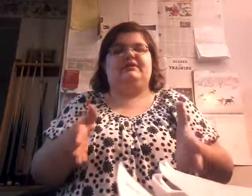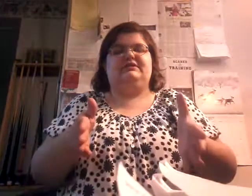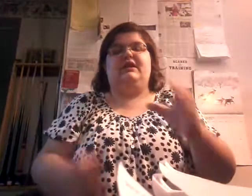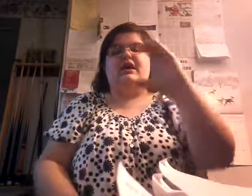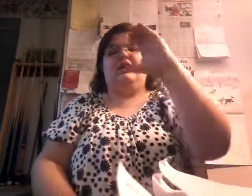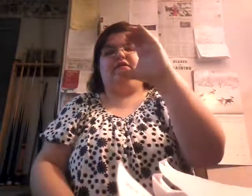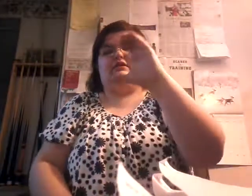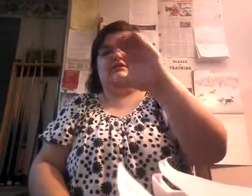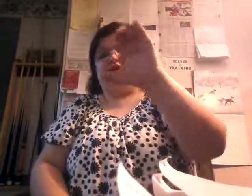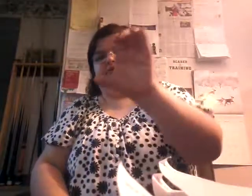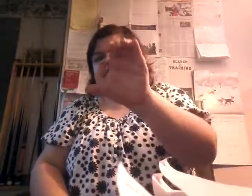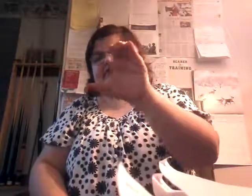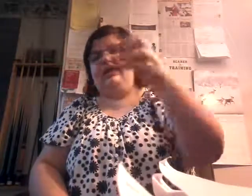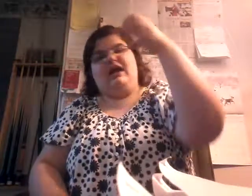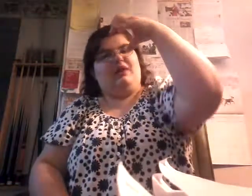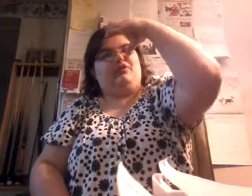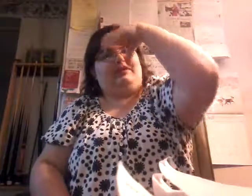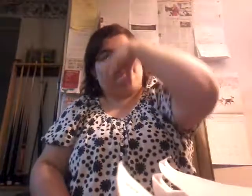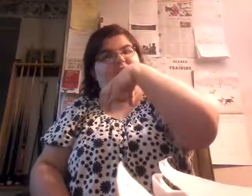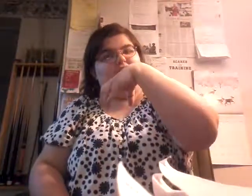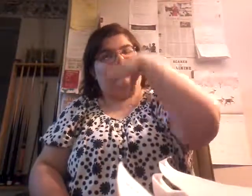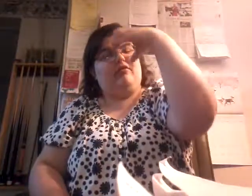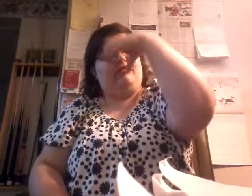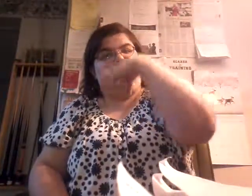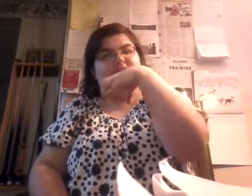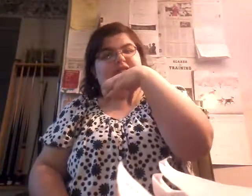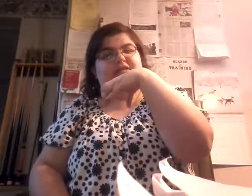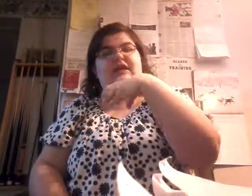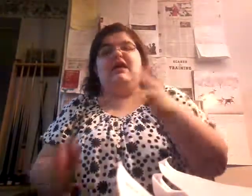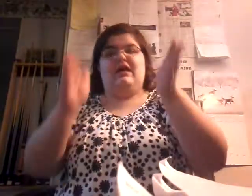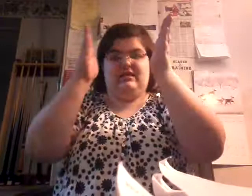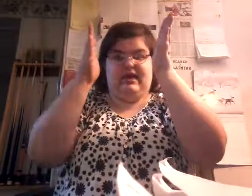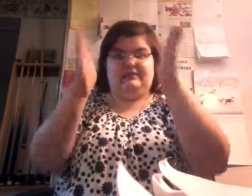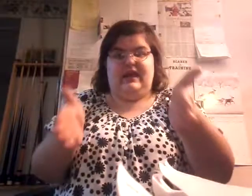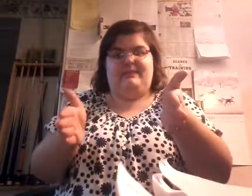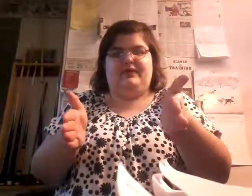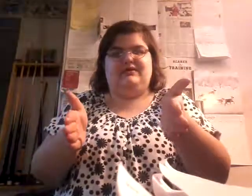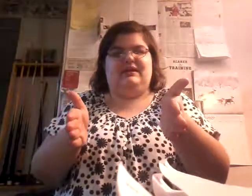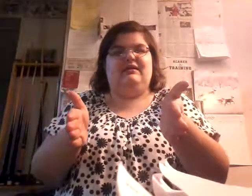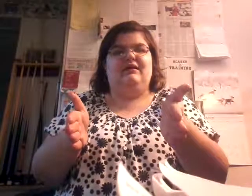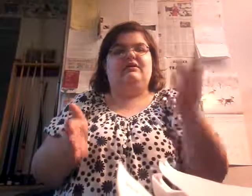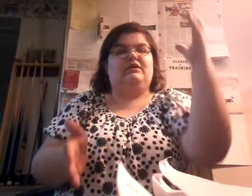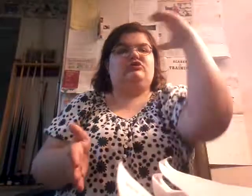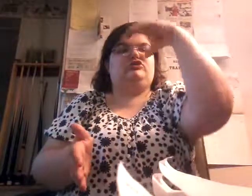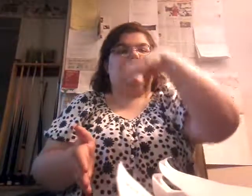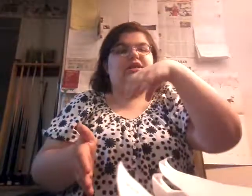person. As you can see, I have a C going down over my face, and then I'm saying person. So